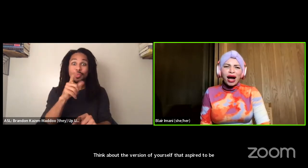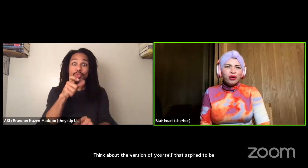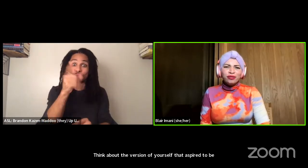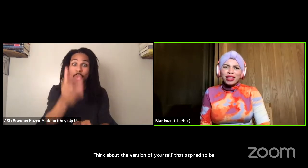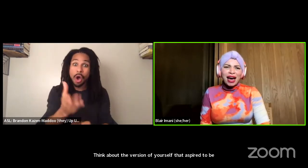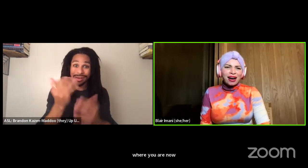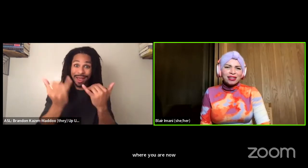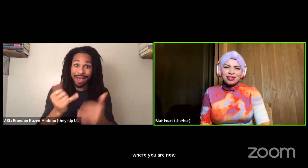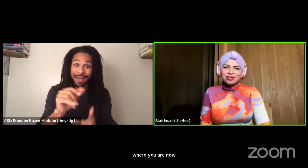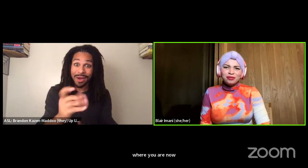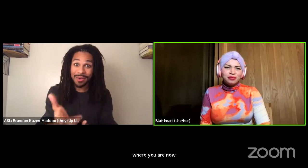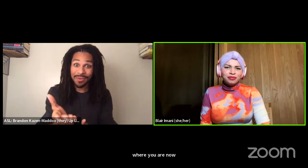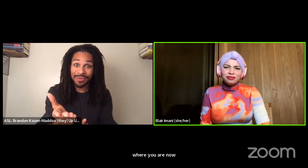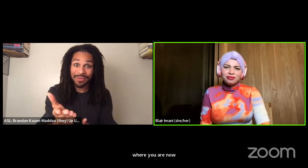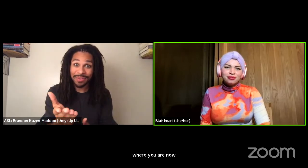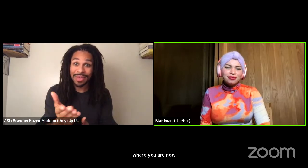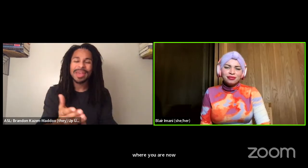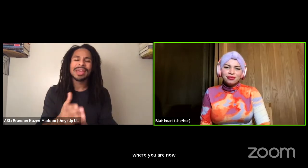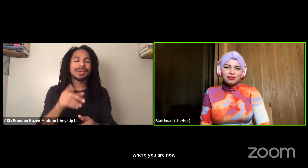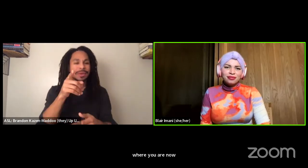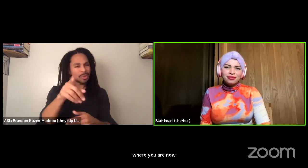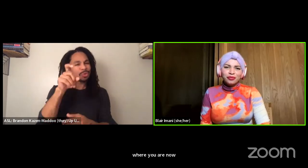Be proud of that.